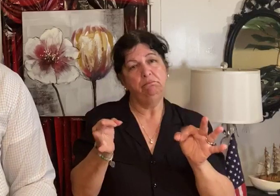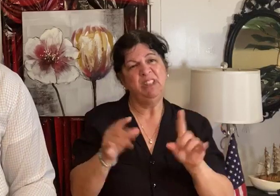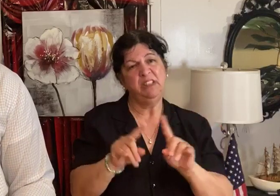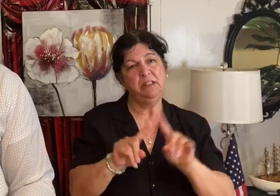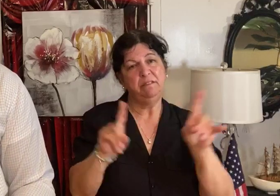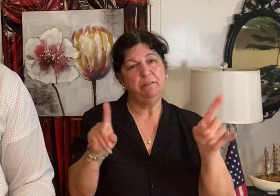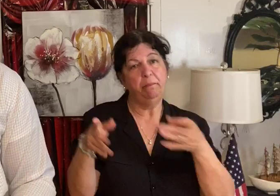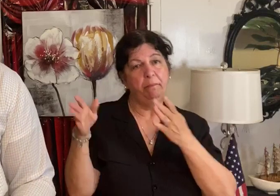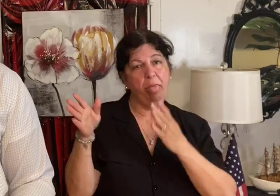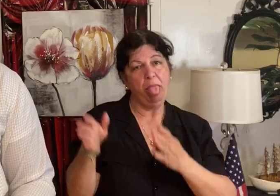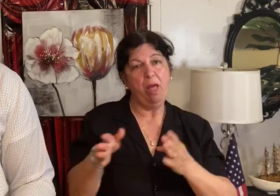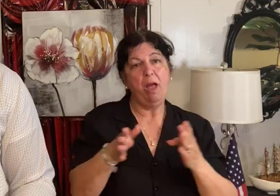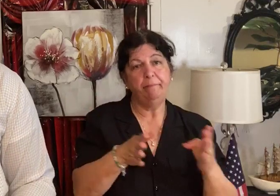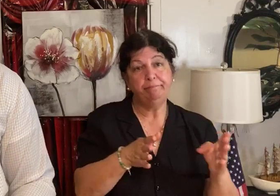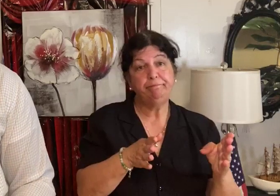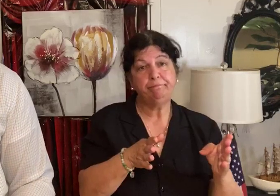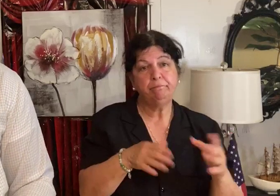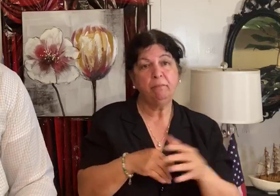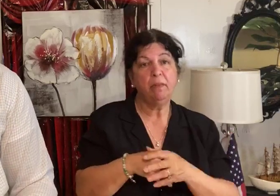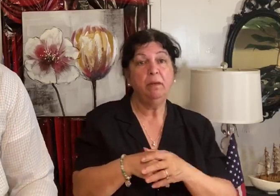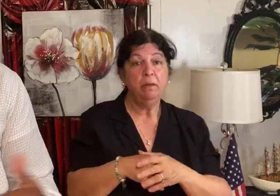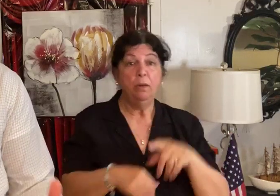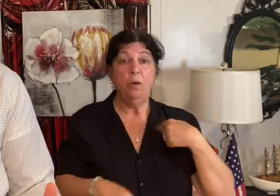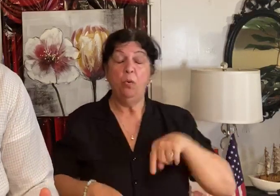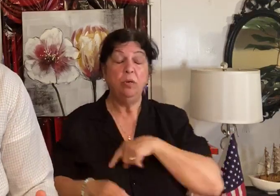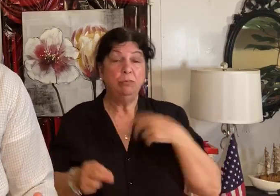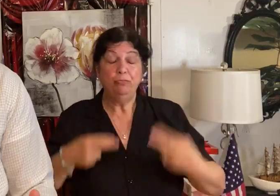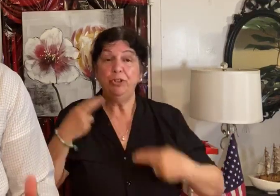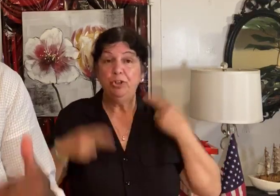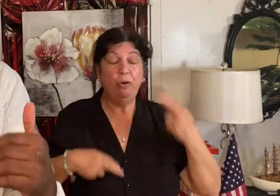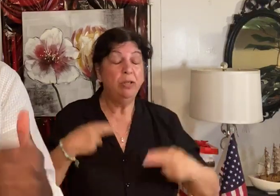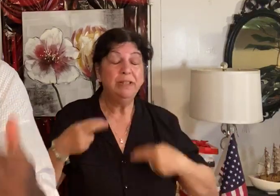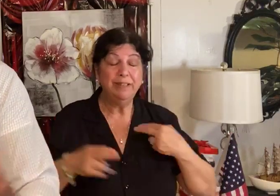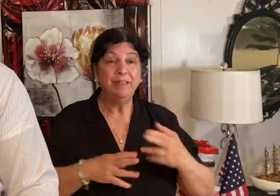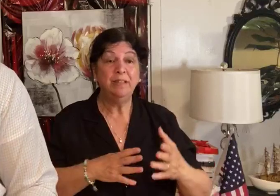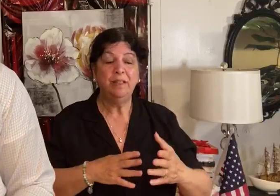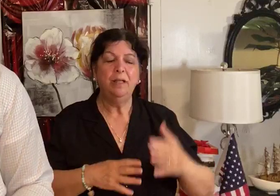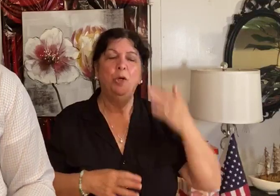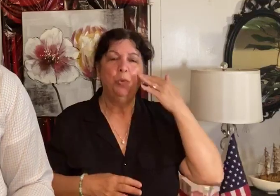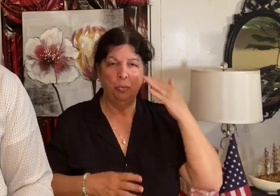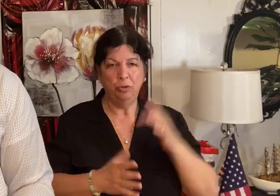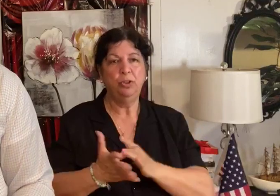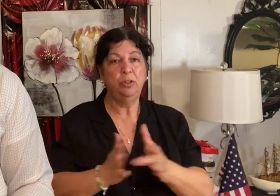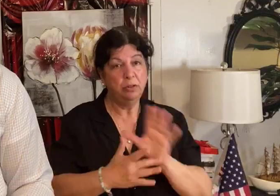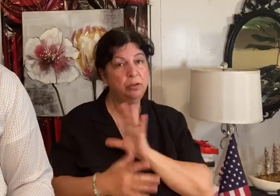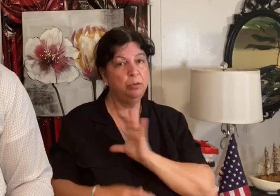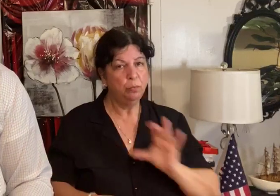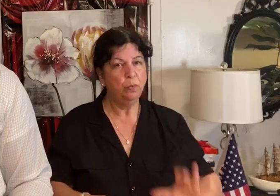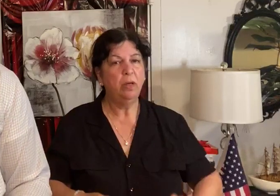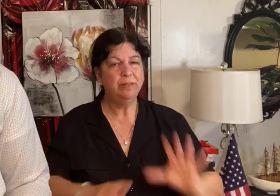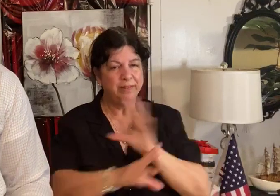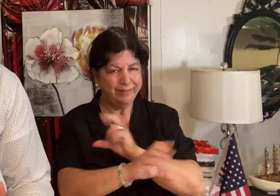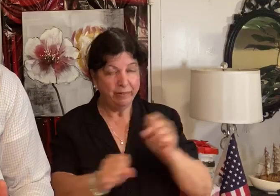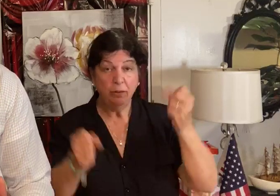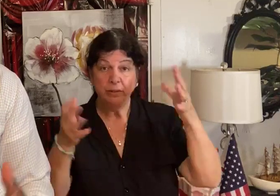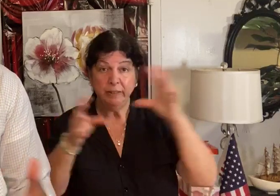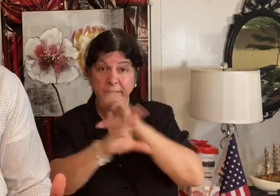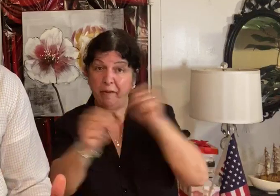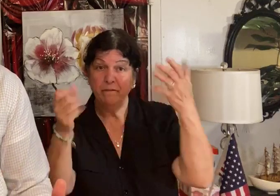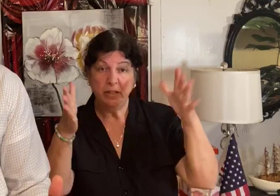And although we rejoice that he knew Jesus Christ as Savior, we are